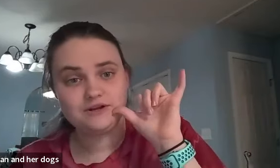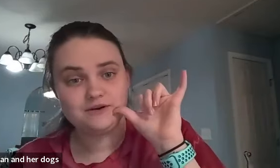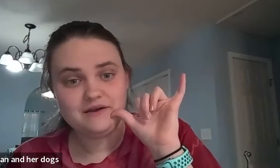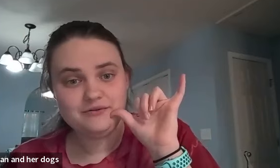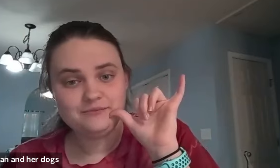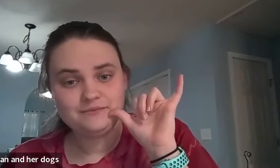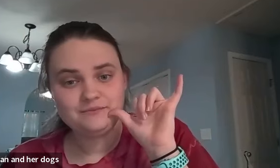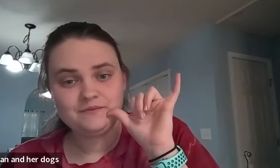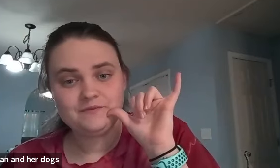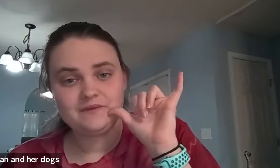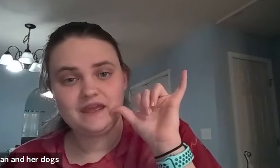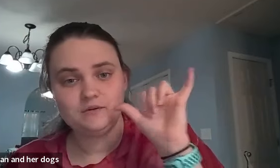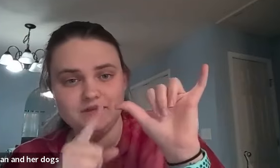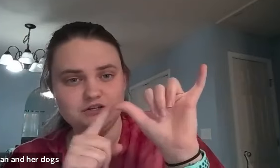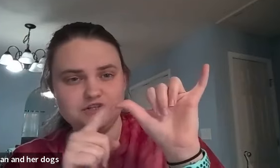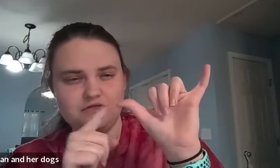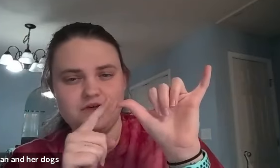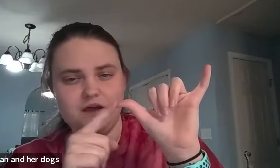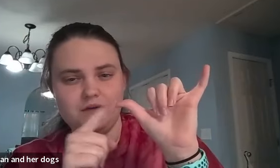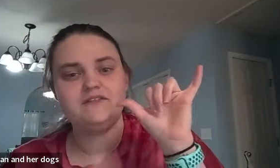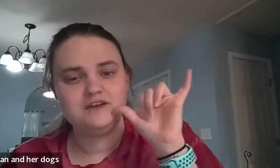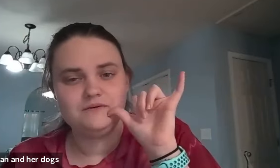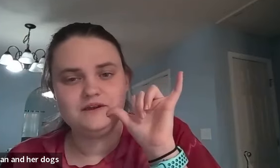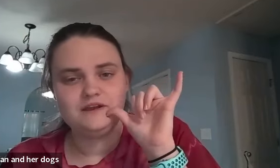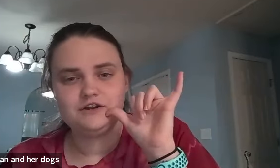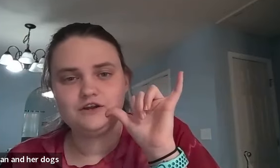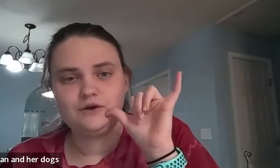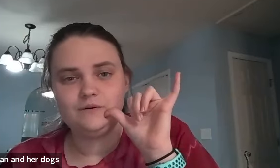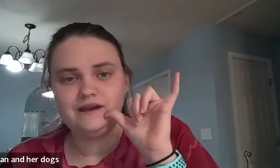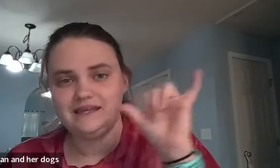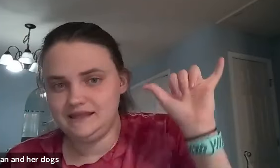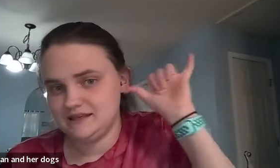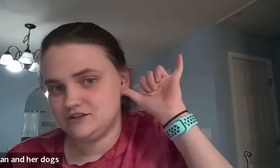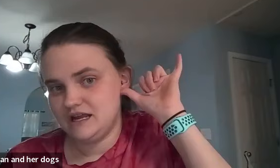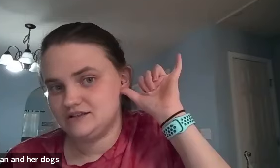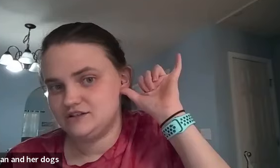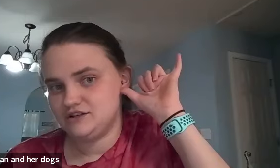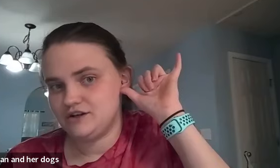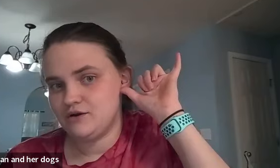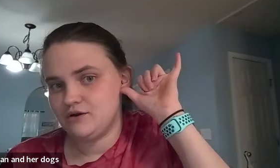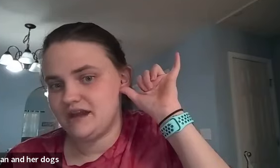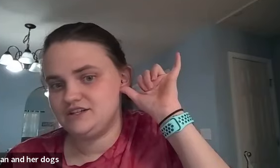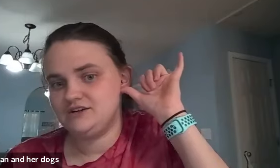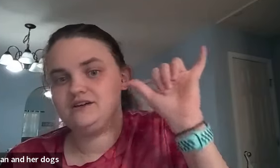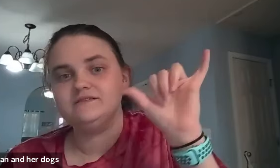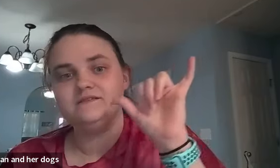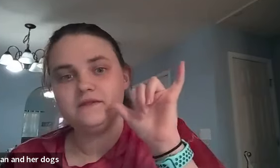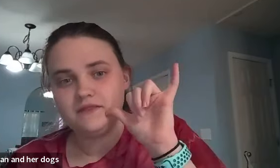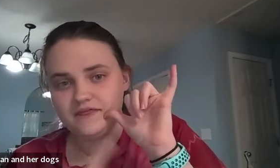your mouth. And you want to make sure it's your thumb. Yeah, there you go. You're going to go yesterday. So you're going to go back to your ear.